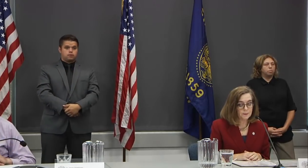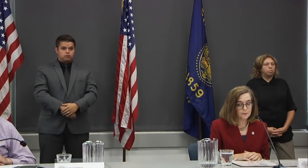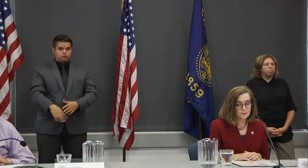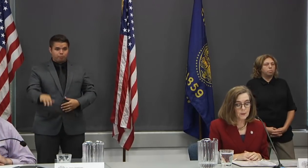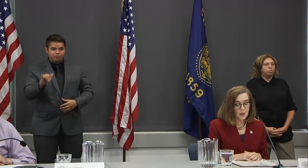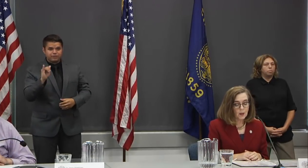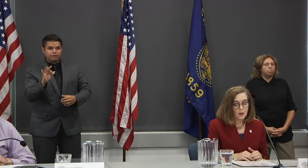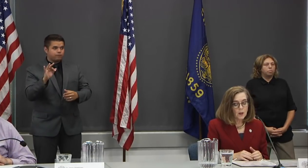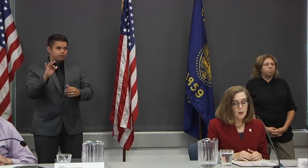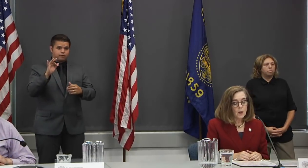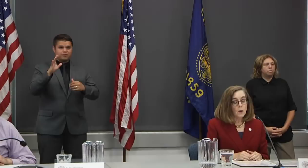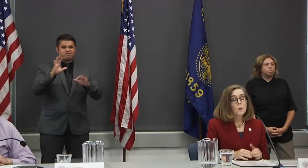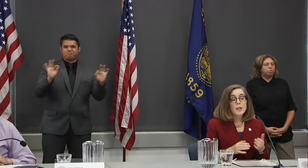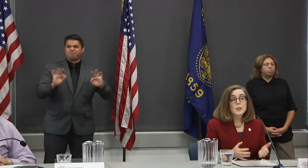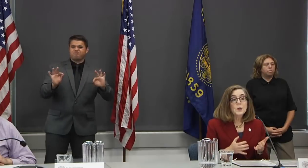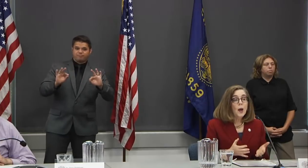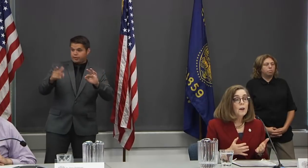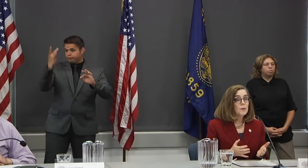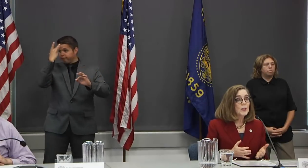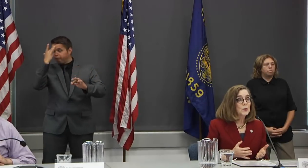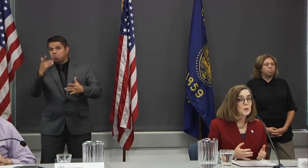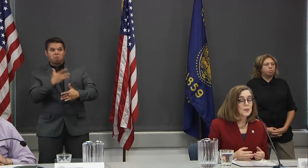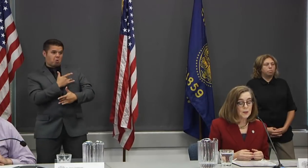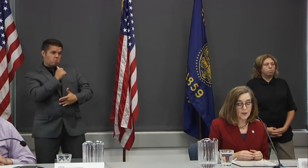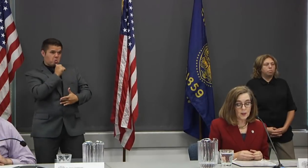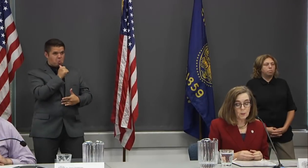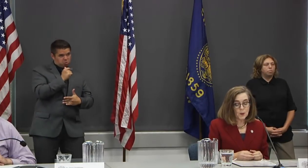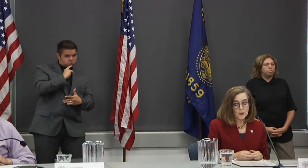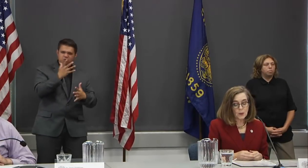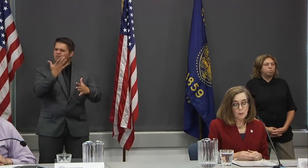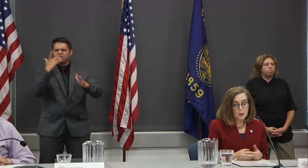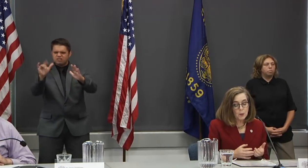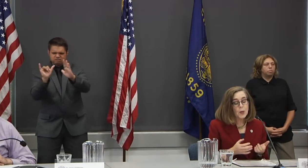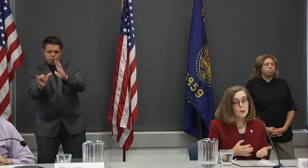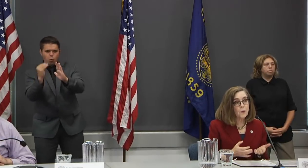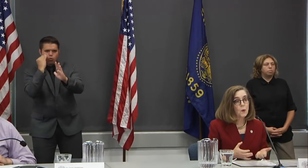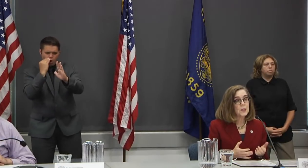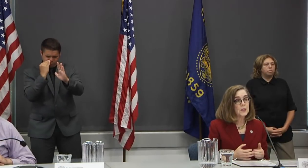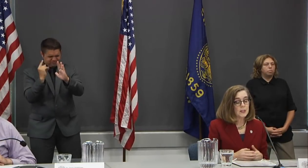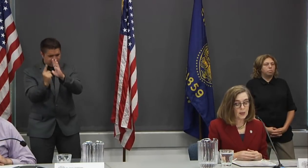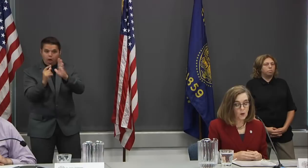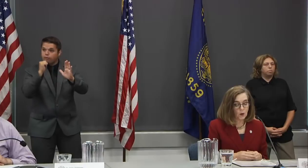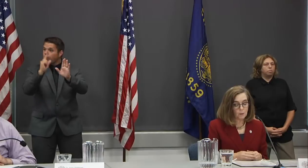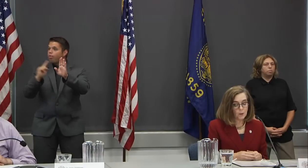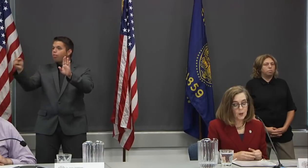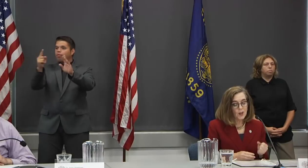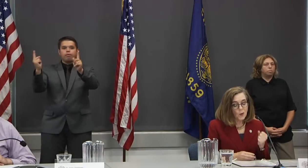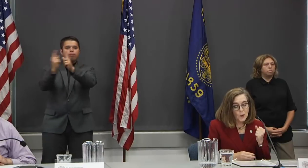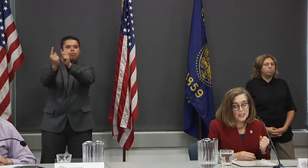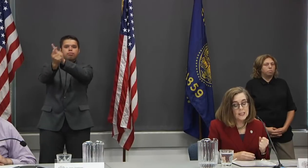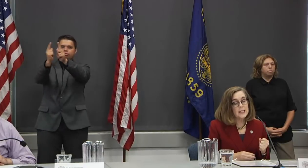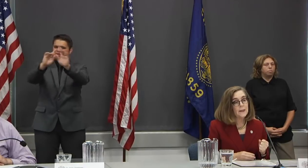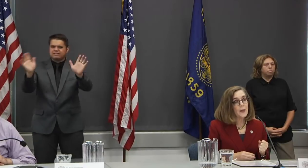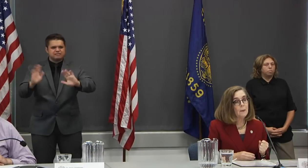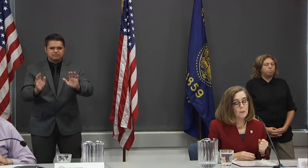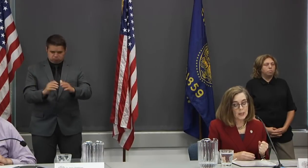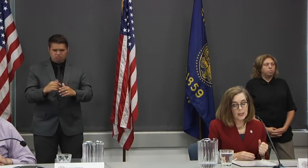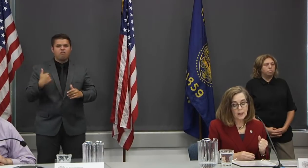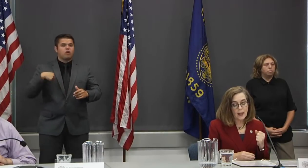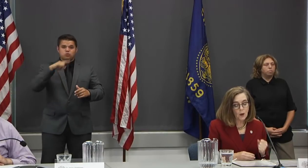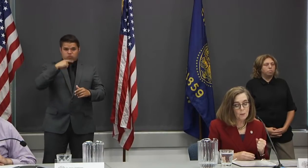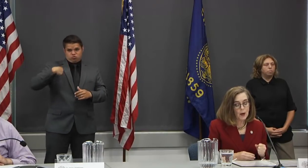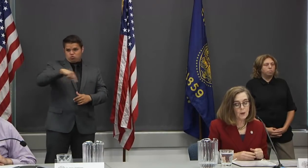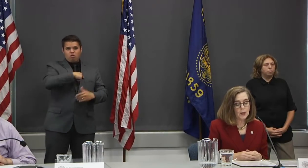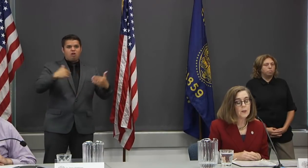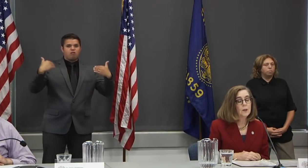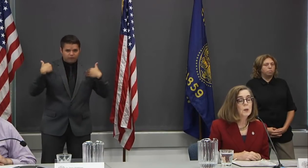symptoms. We do have resources available so that people can afford to stay home. We need to get that money